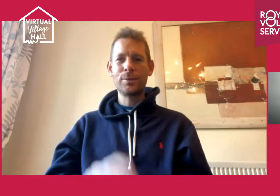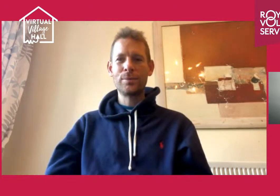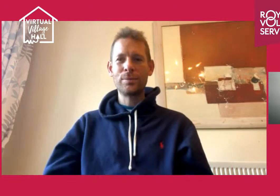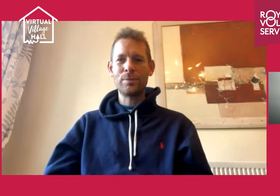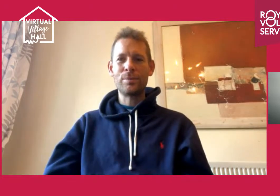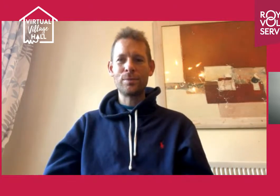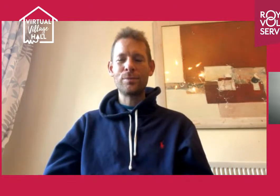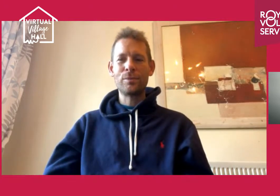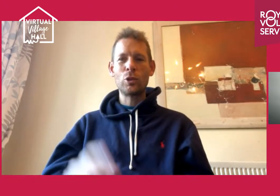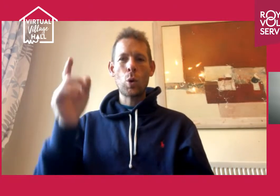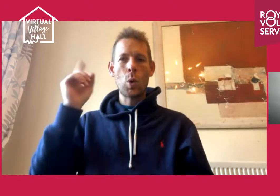Warthog.